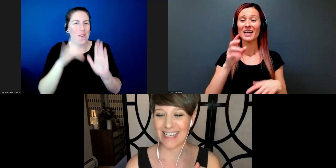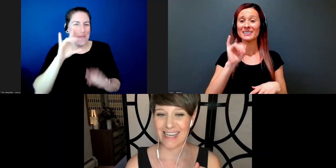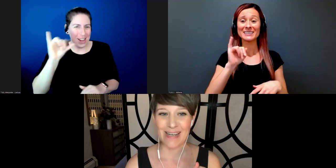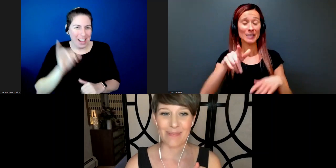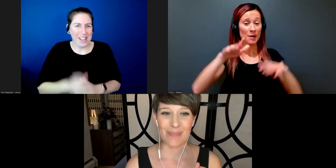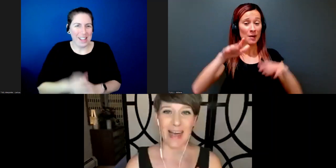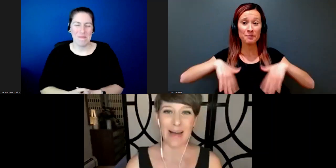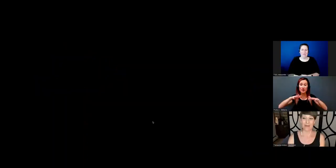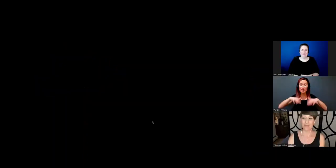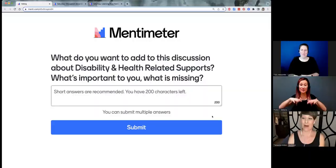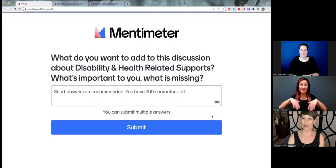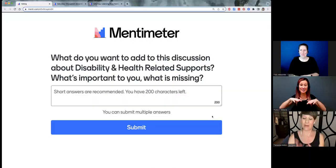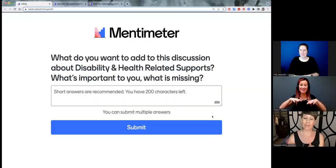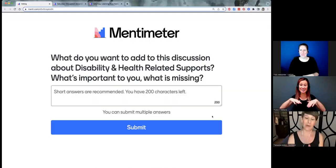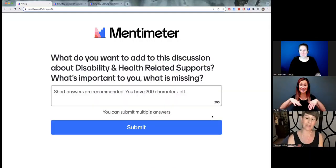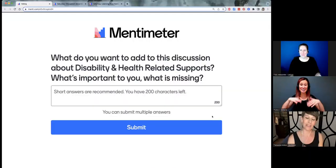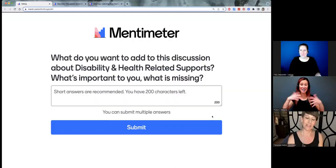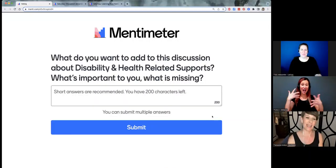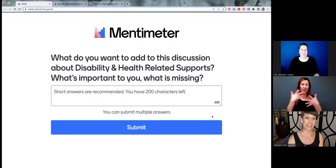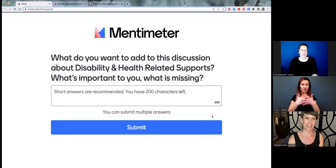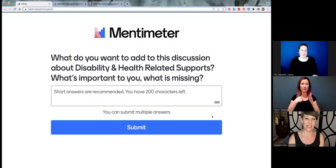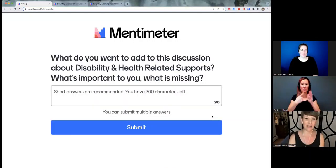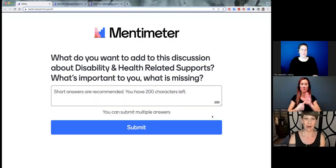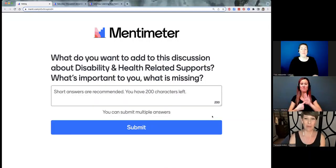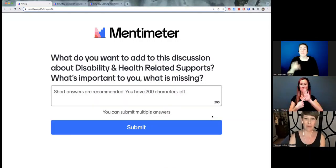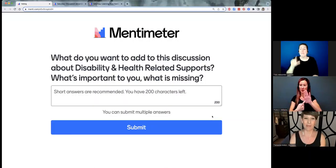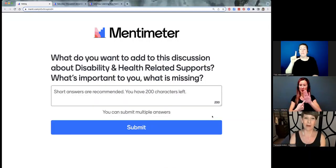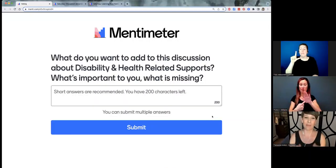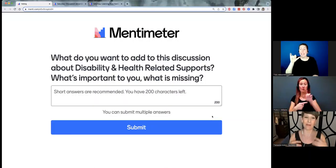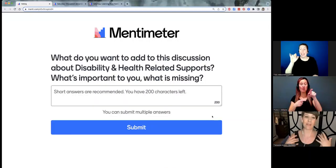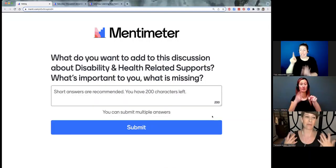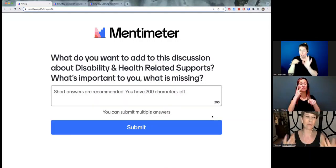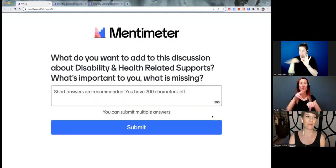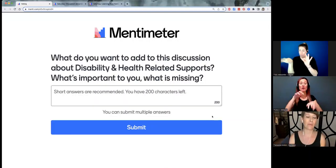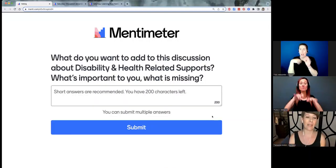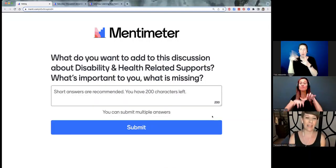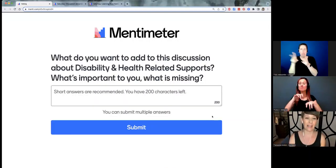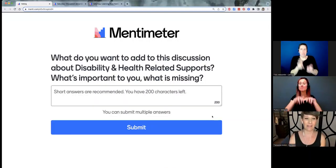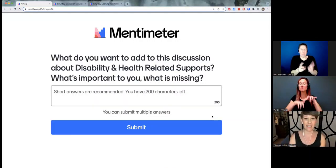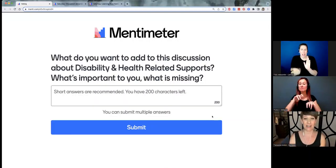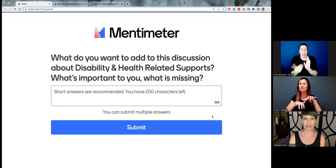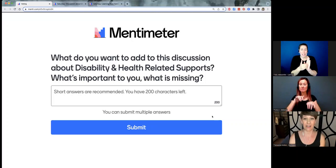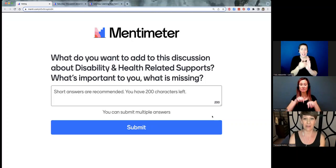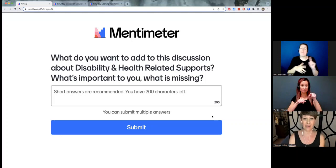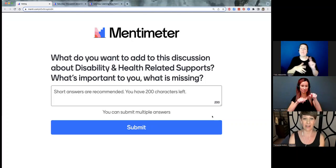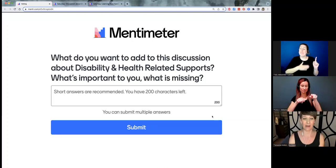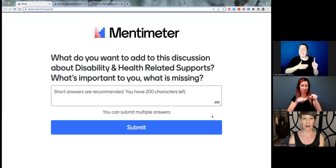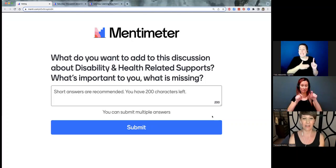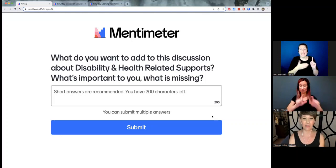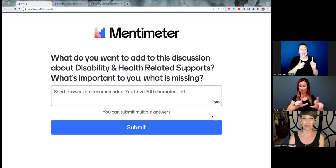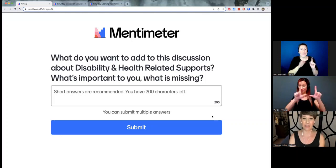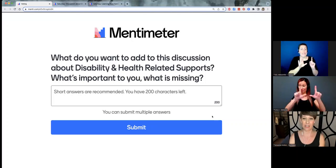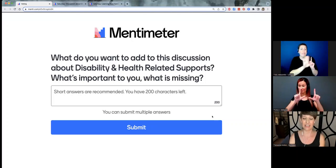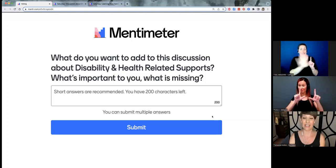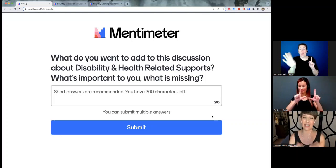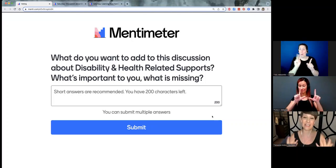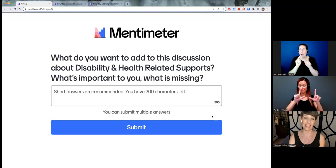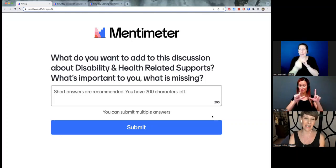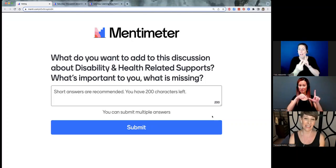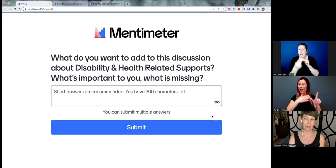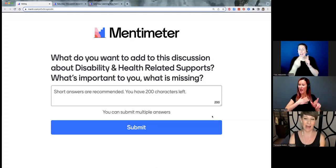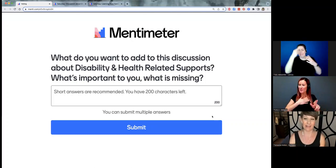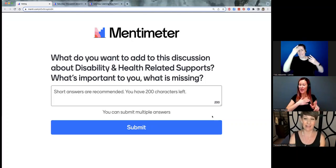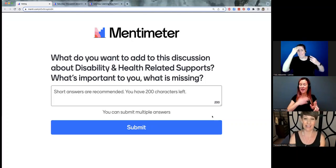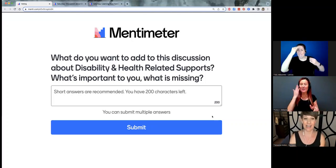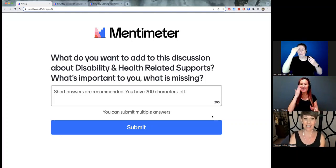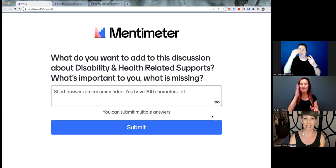like. I'll repost the link in just a moment, but we just would really love to hear your contributions to this